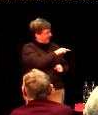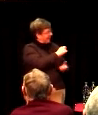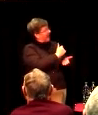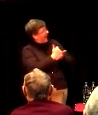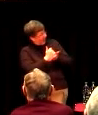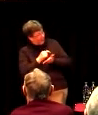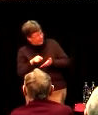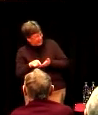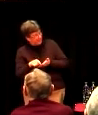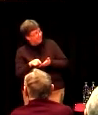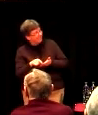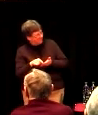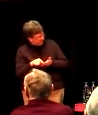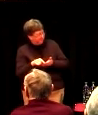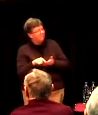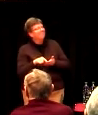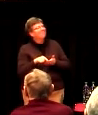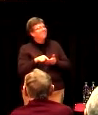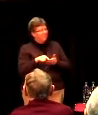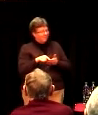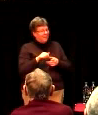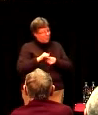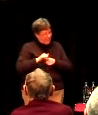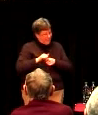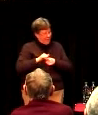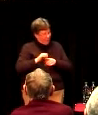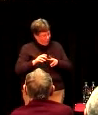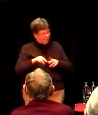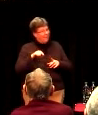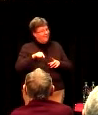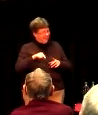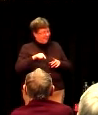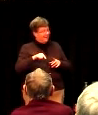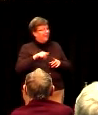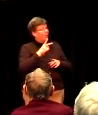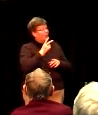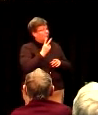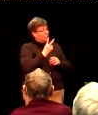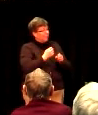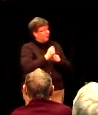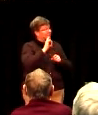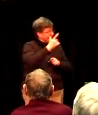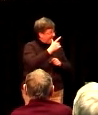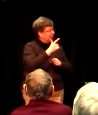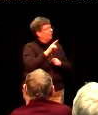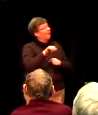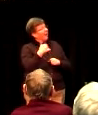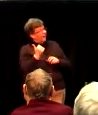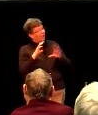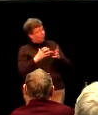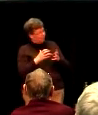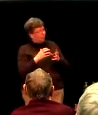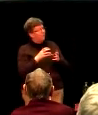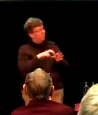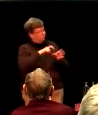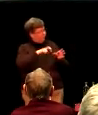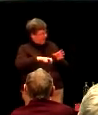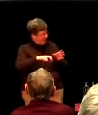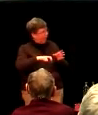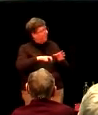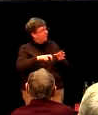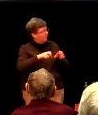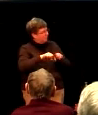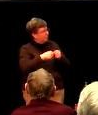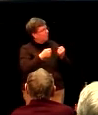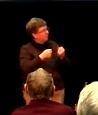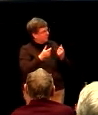2012, and then 2 years later, another group went out and jumped from slightly higher. But on our diagram here, up